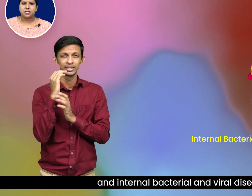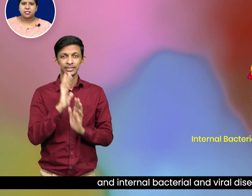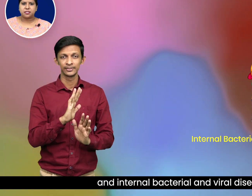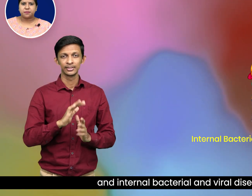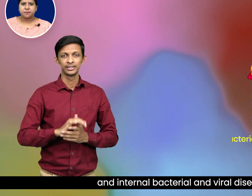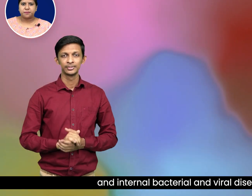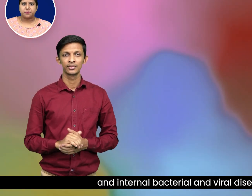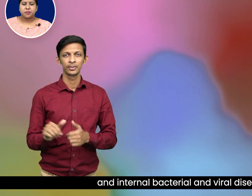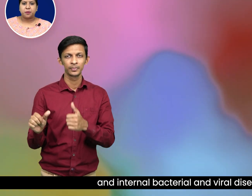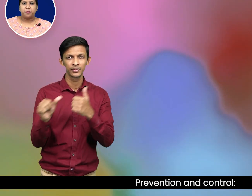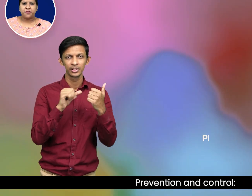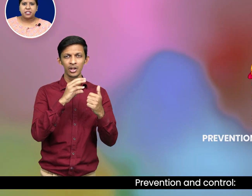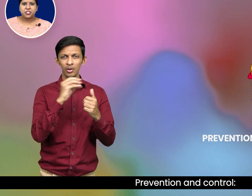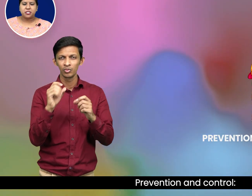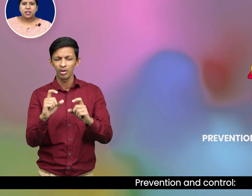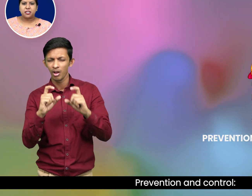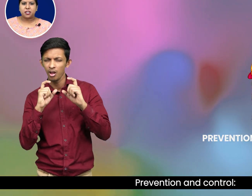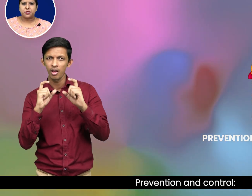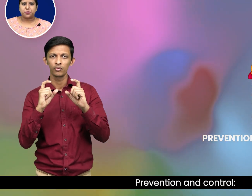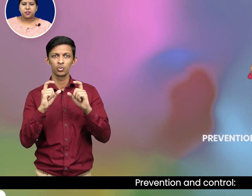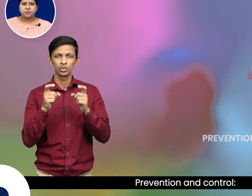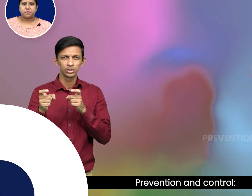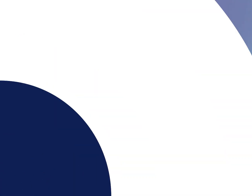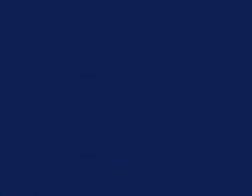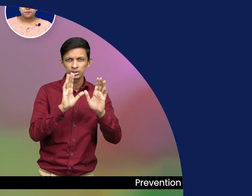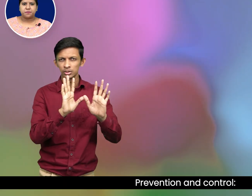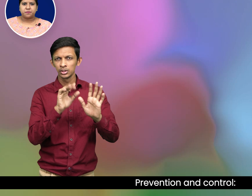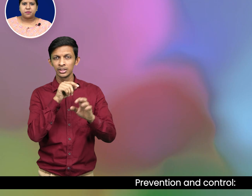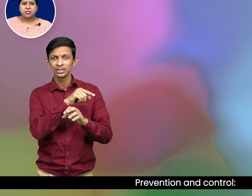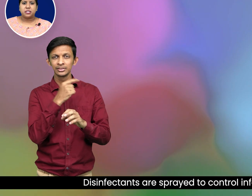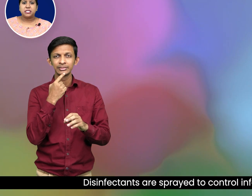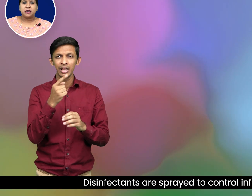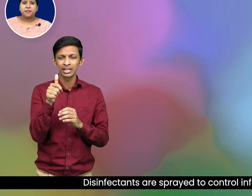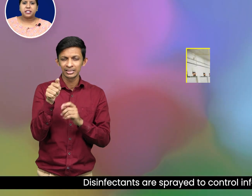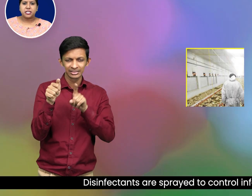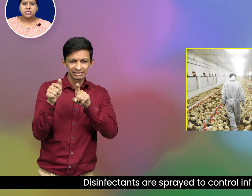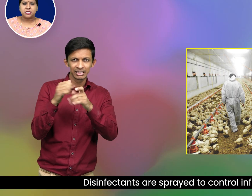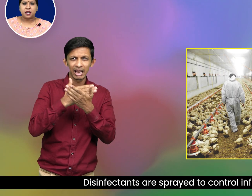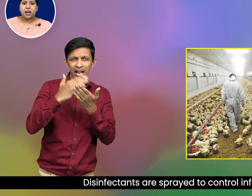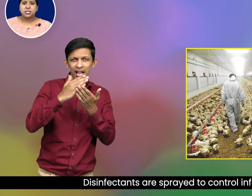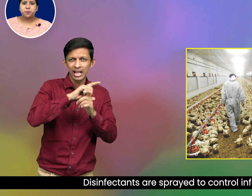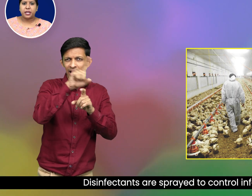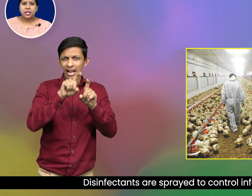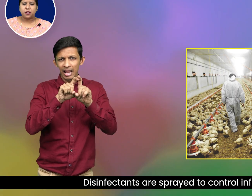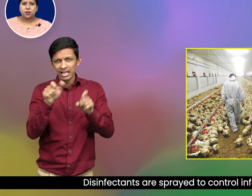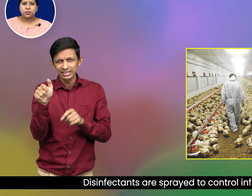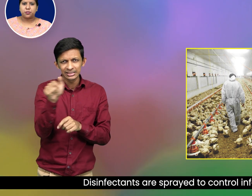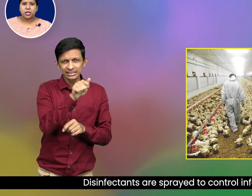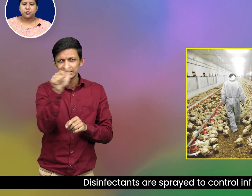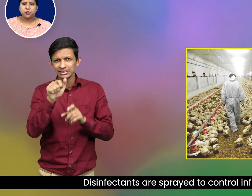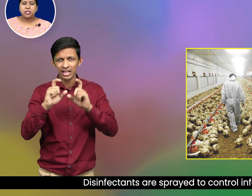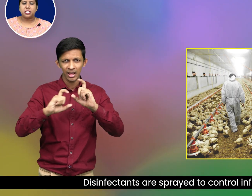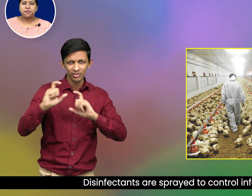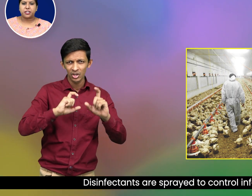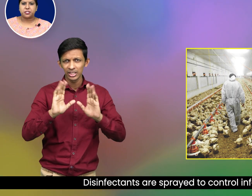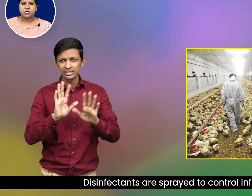viral diseases. Prevention and control. Disinfectants are sprayed to